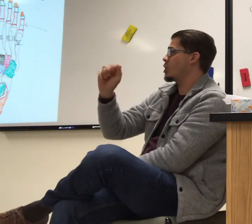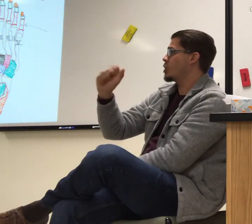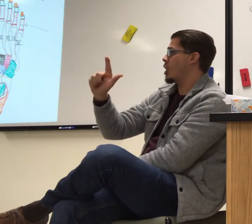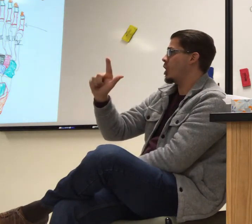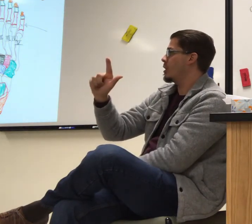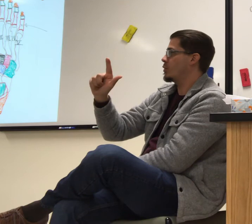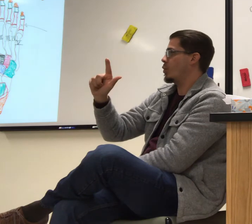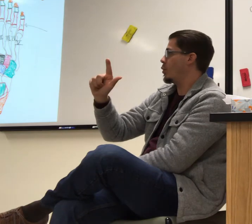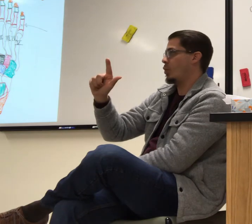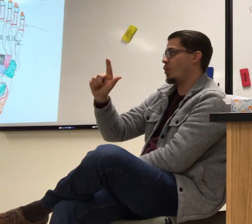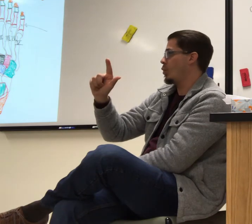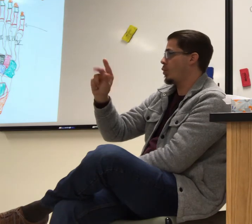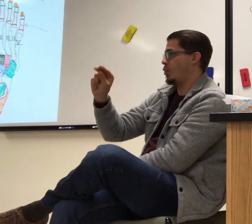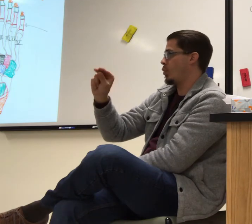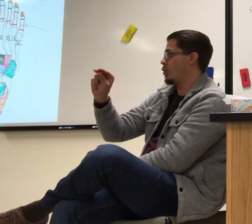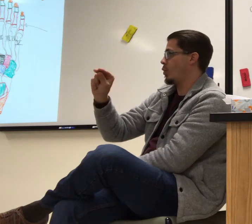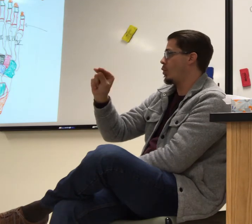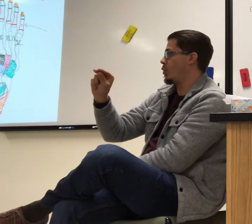No.